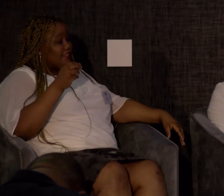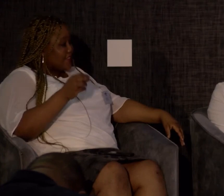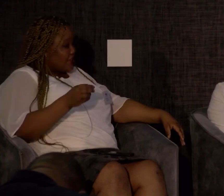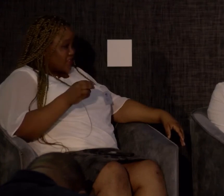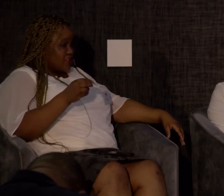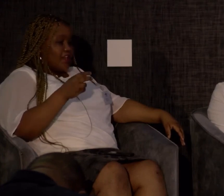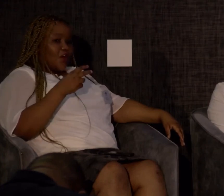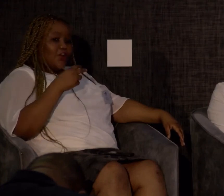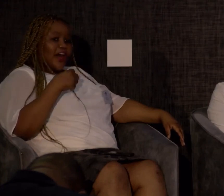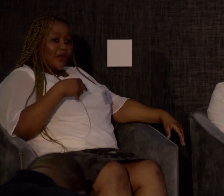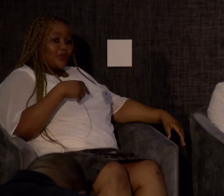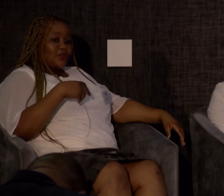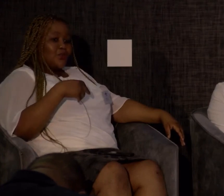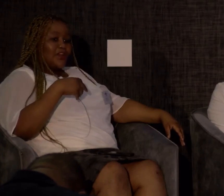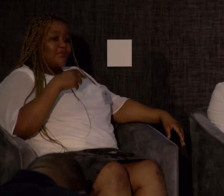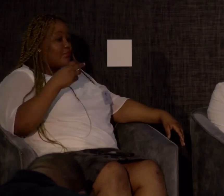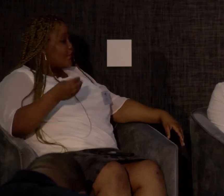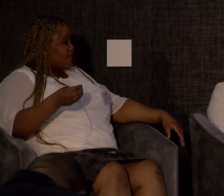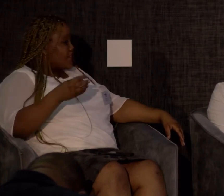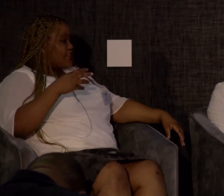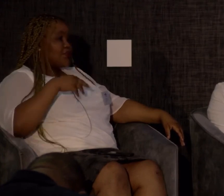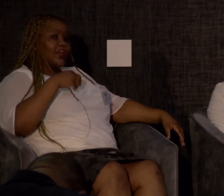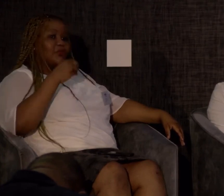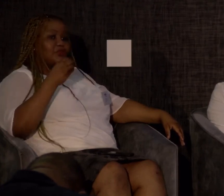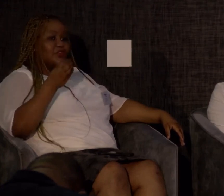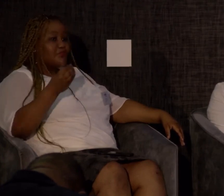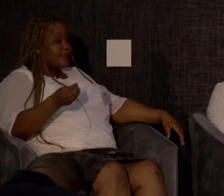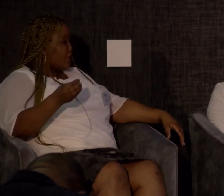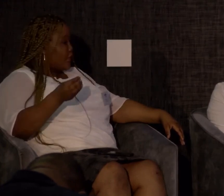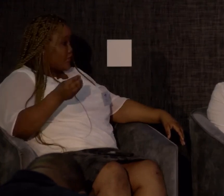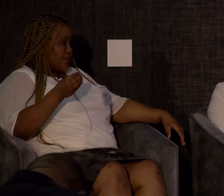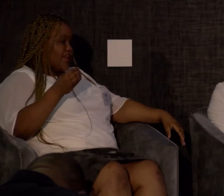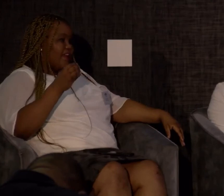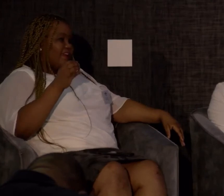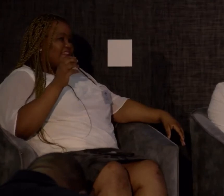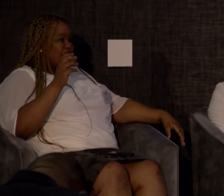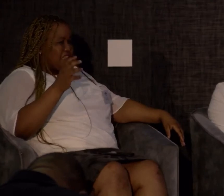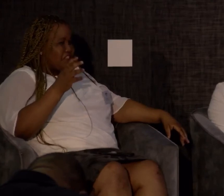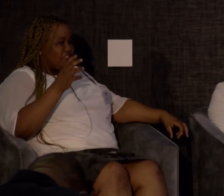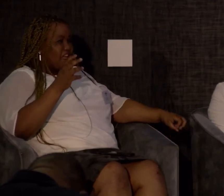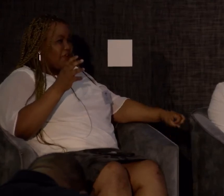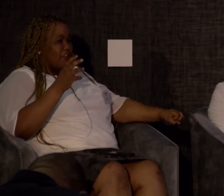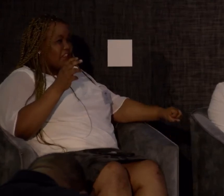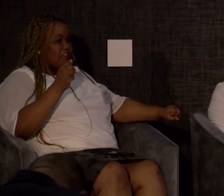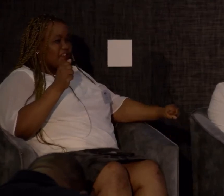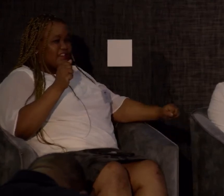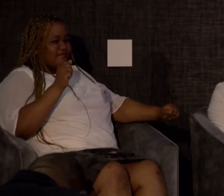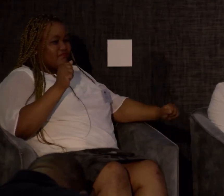make decisions on how to improve the skills, on how to improve the economy, the decisions are